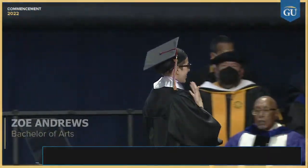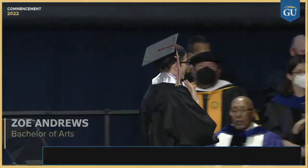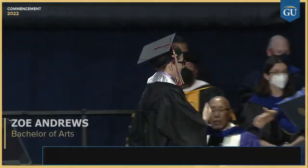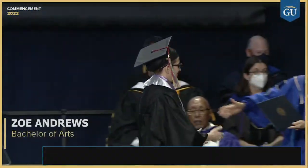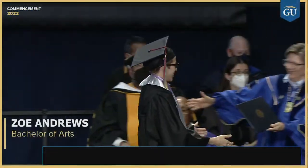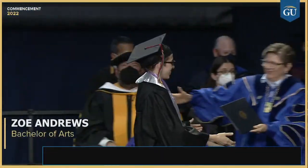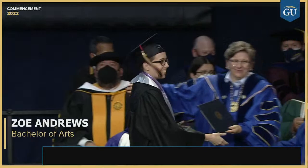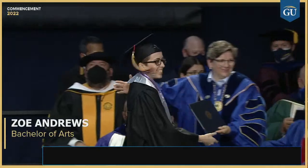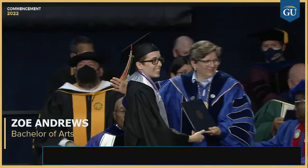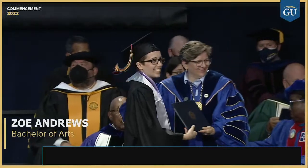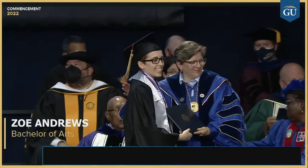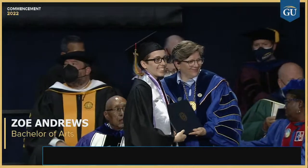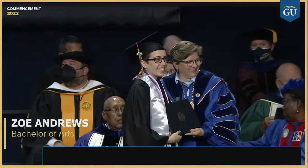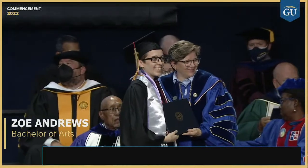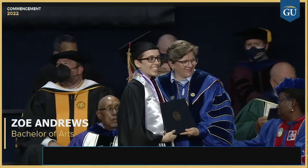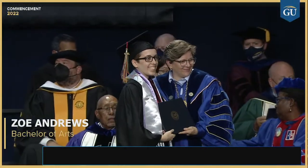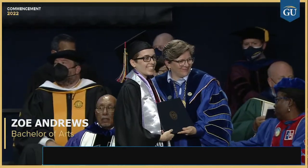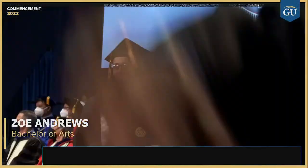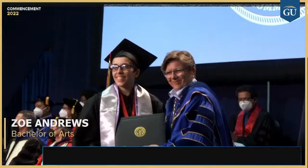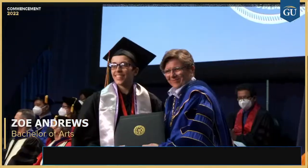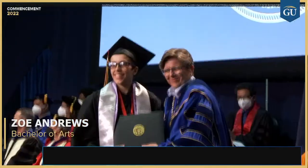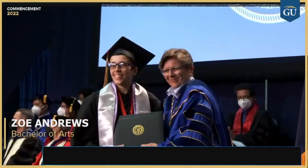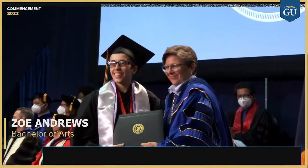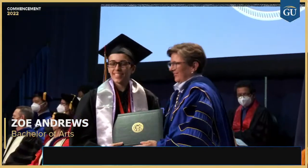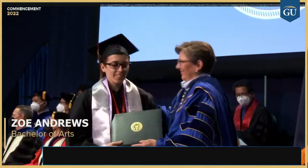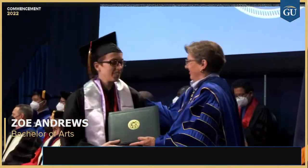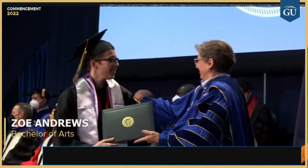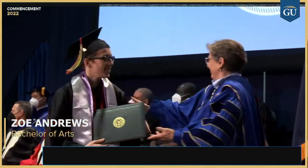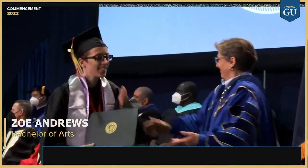Cameron Baer, Bachelor of Science.